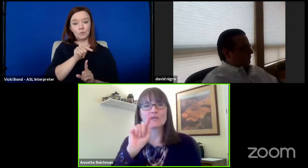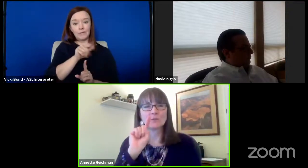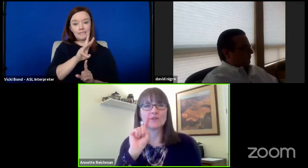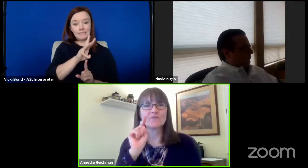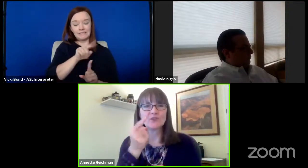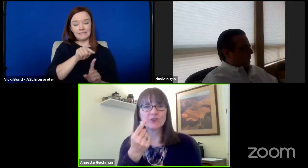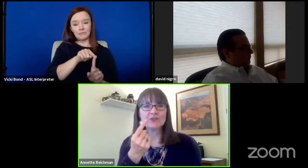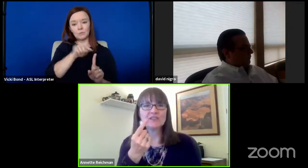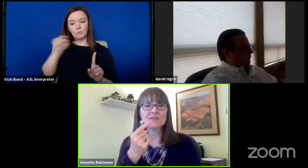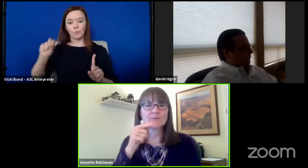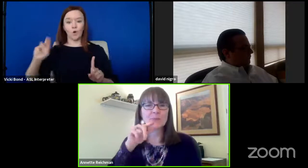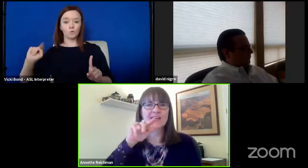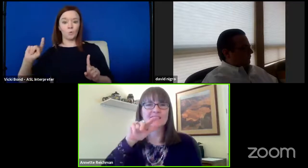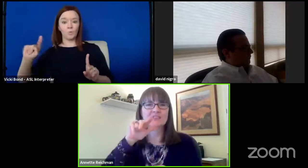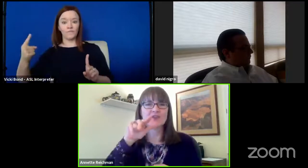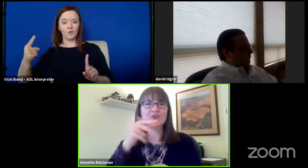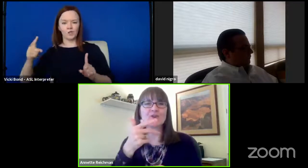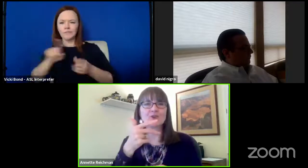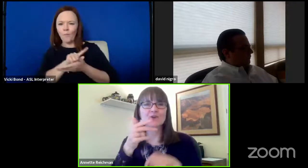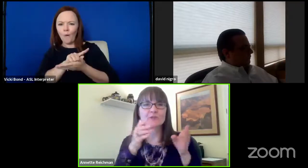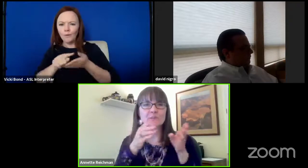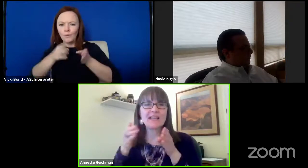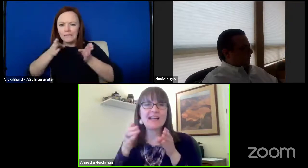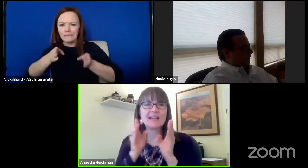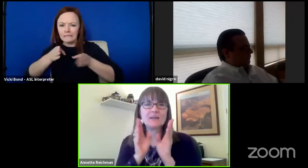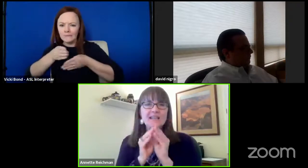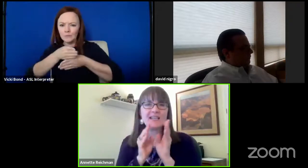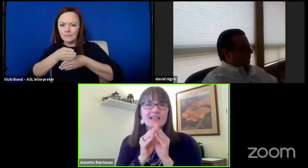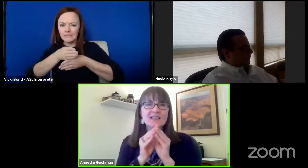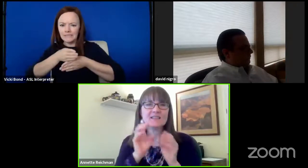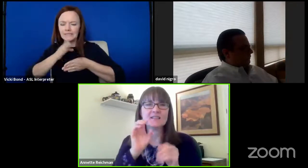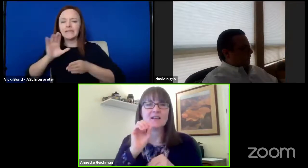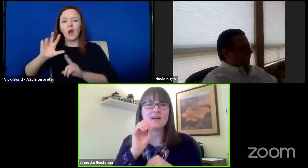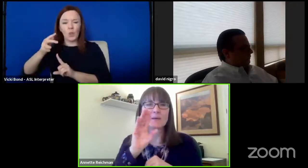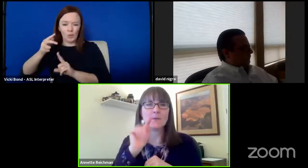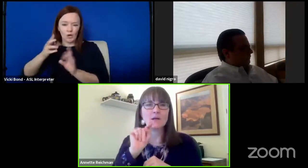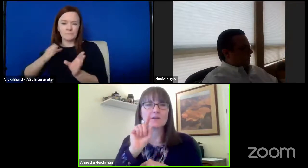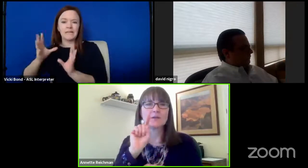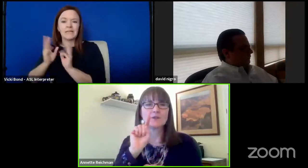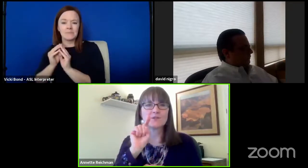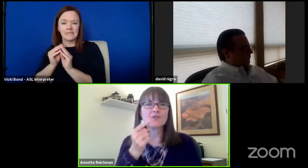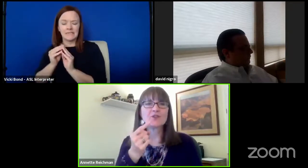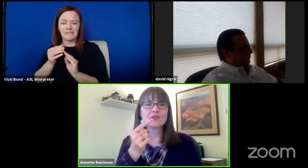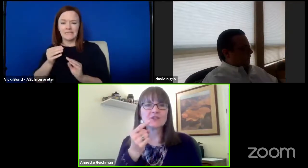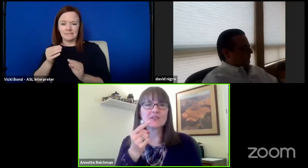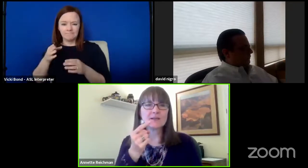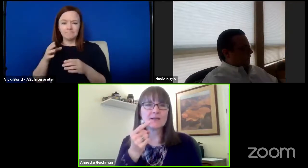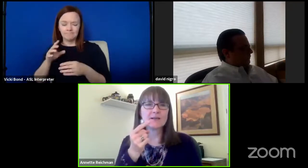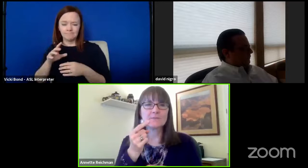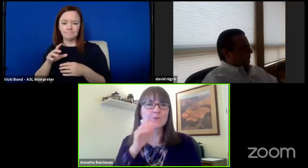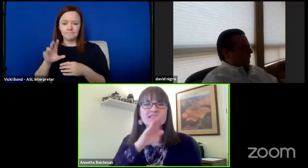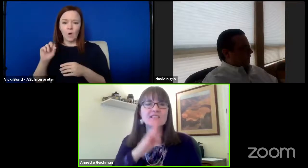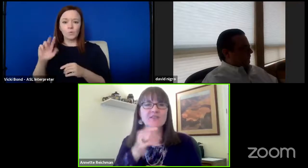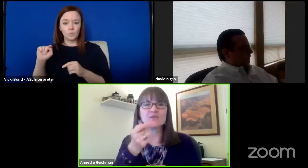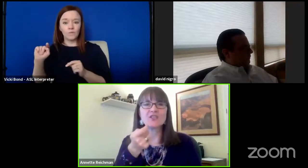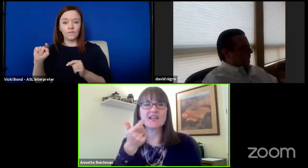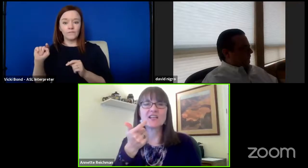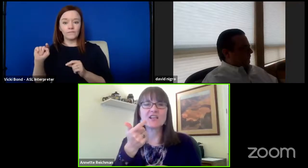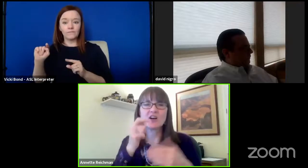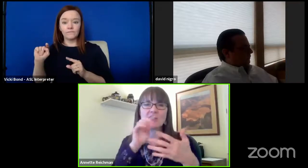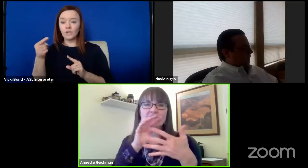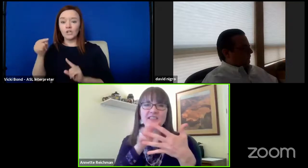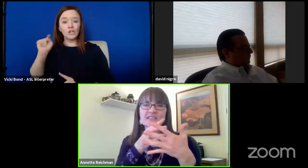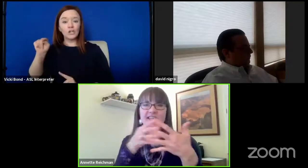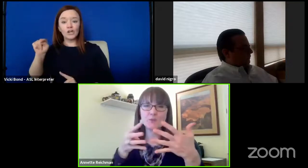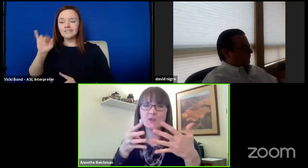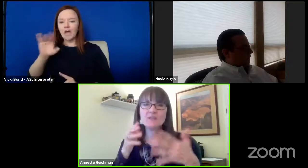to October 1st. That's our third planning meeting. October 1st was never